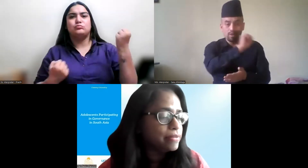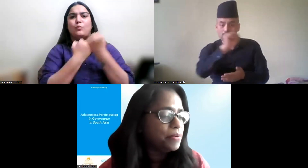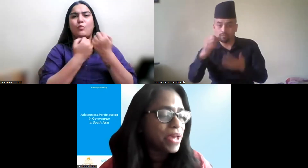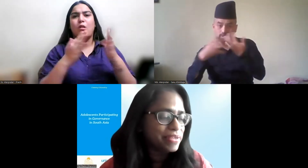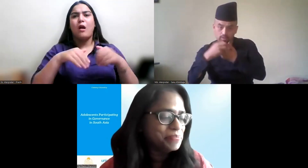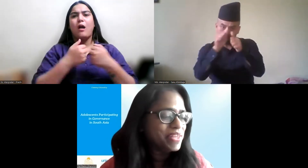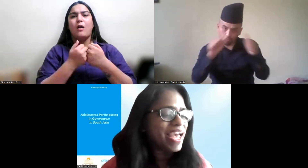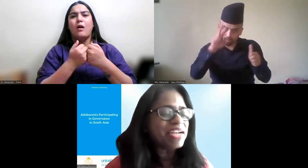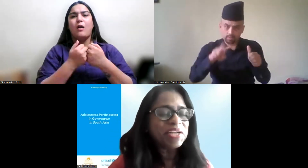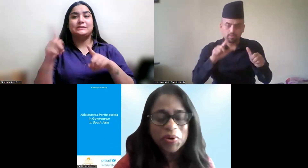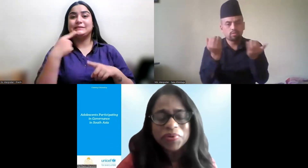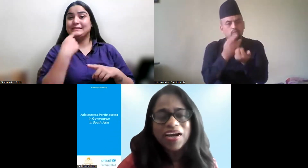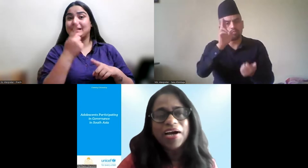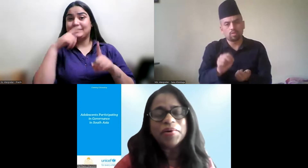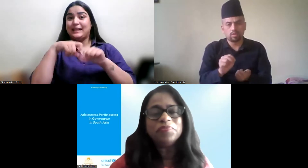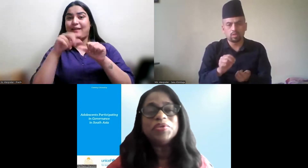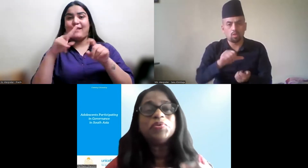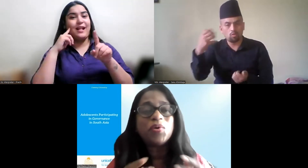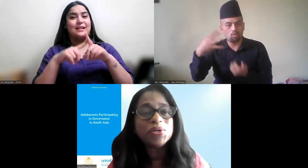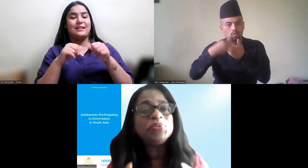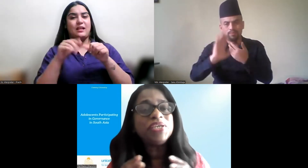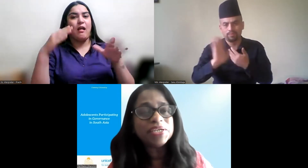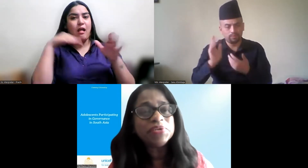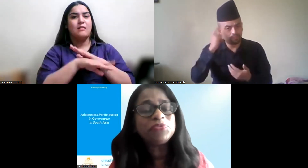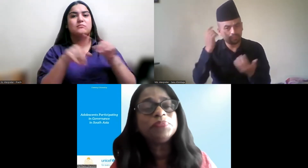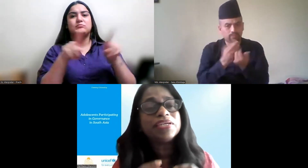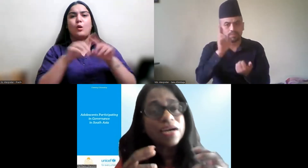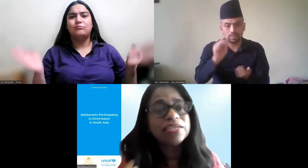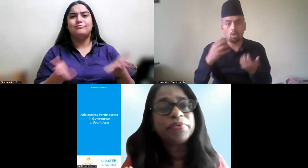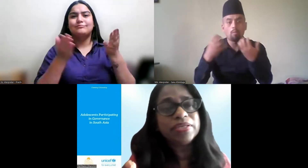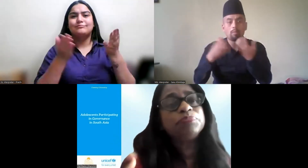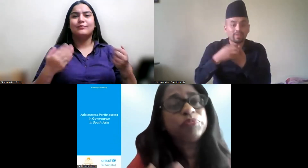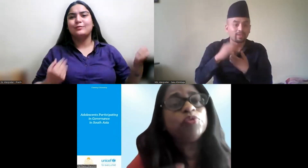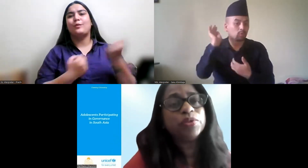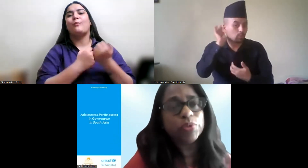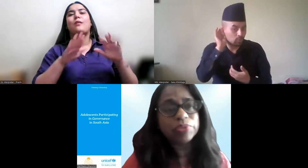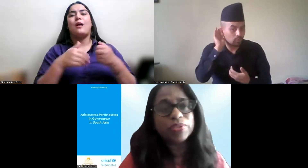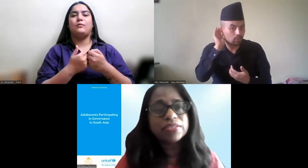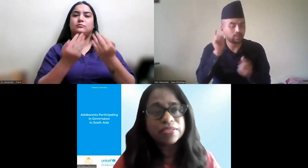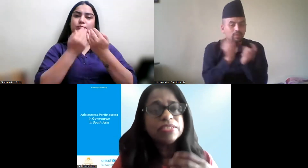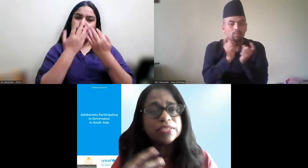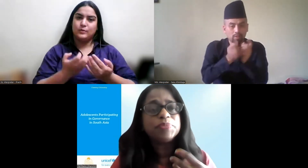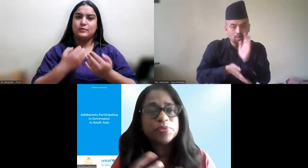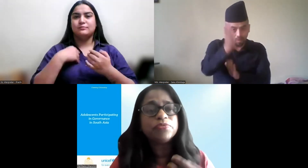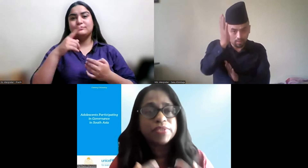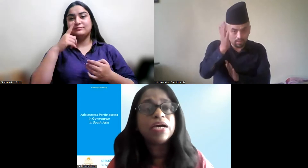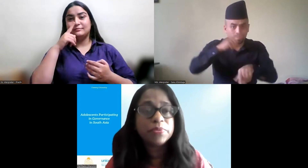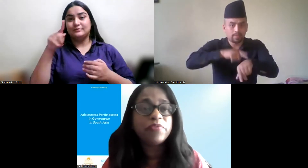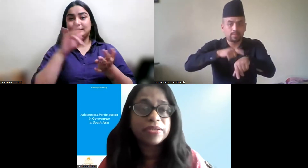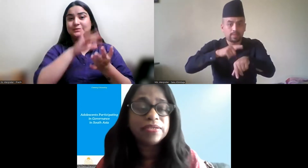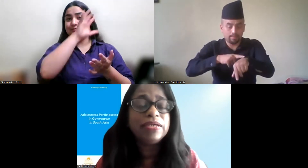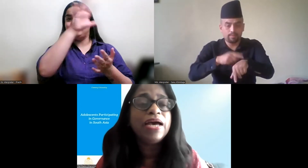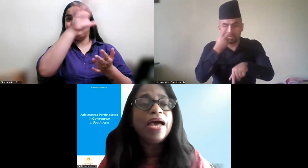organic manner. And now we go on to hear from the countries before we go into the discussion, just because of the